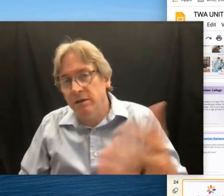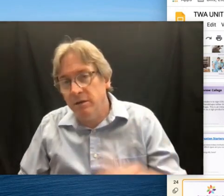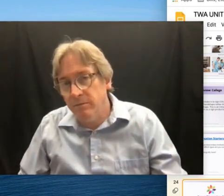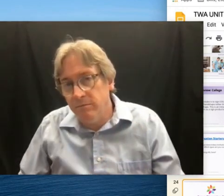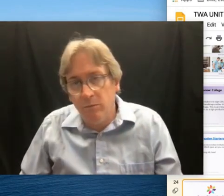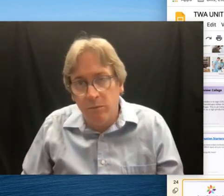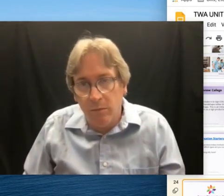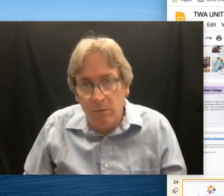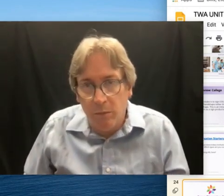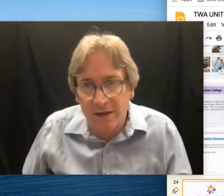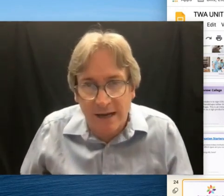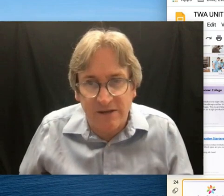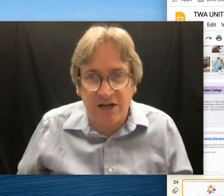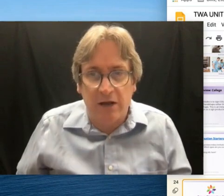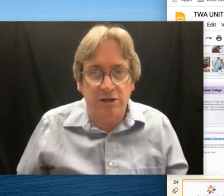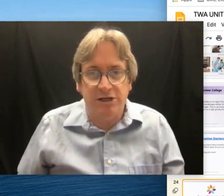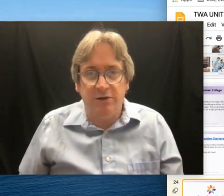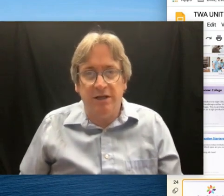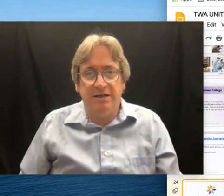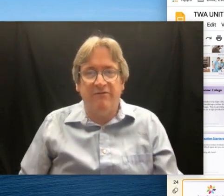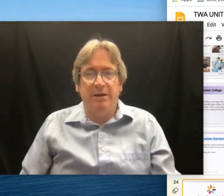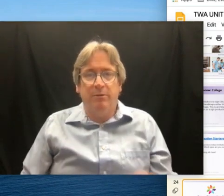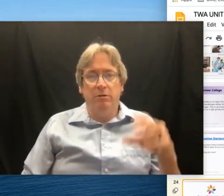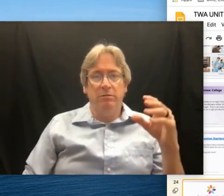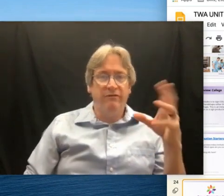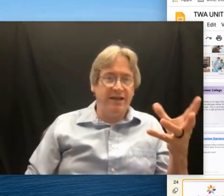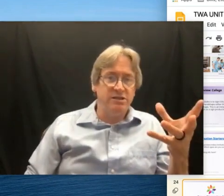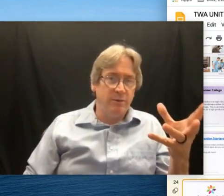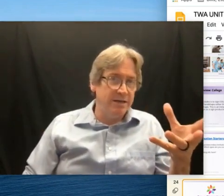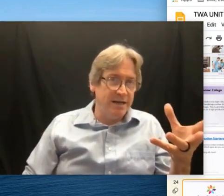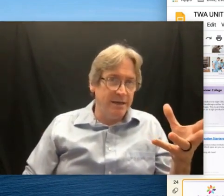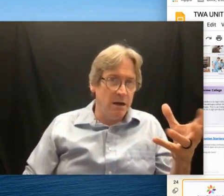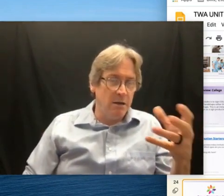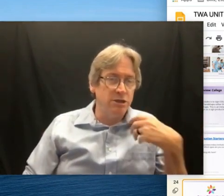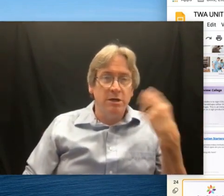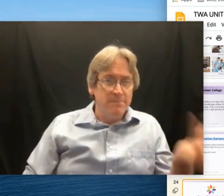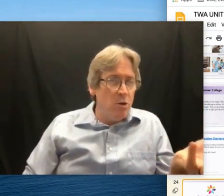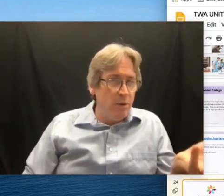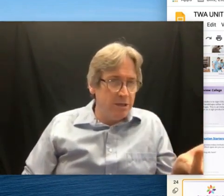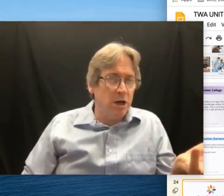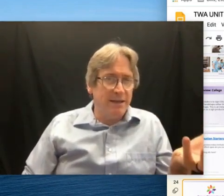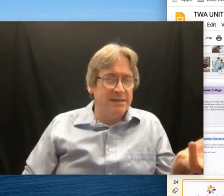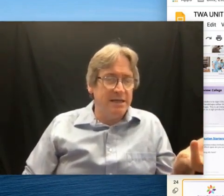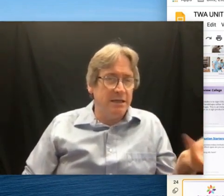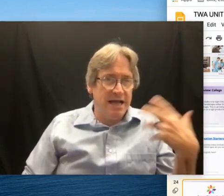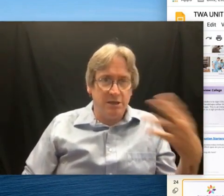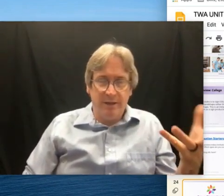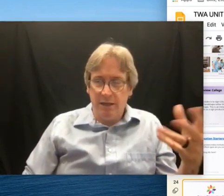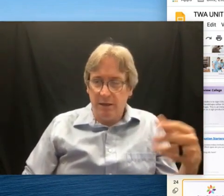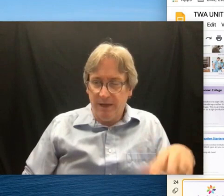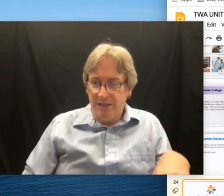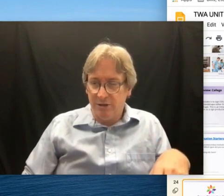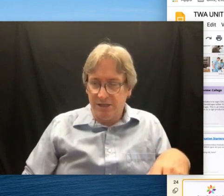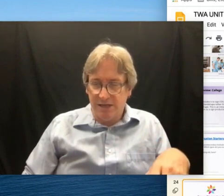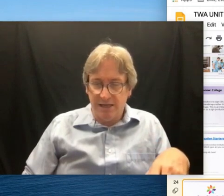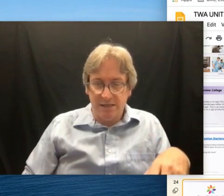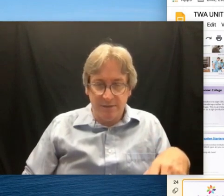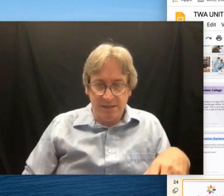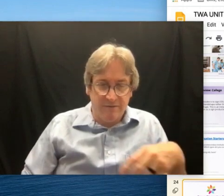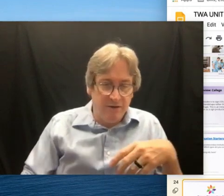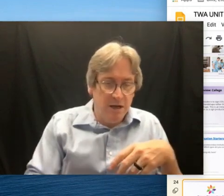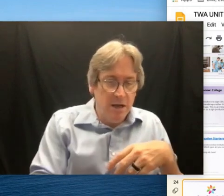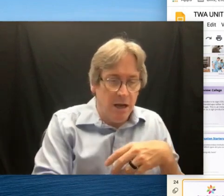And what types of challenges do you think deaf people face when attending in college? We can talk about this in class. It'll be a little bit easier to